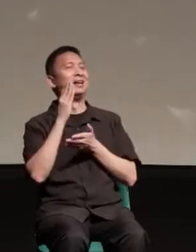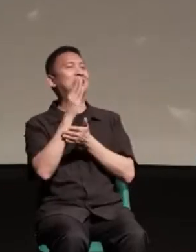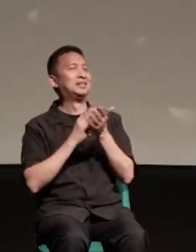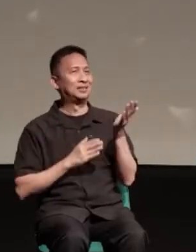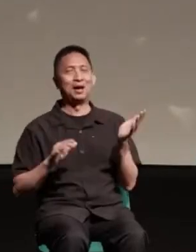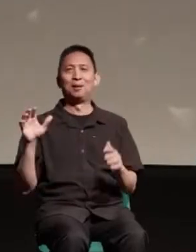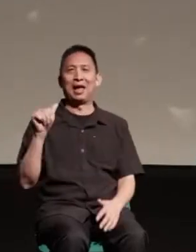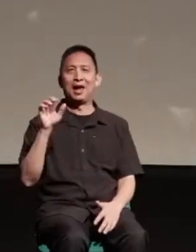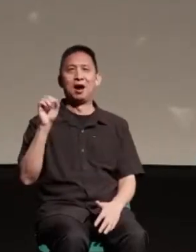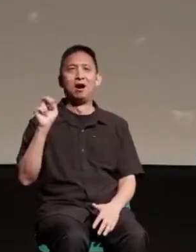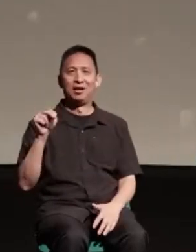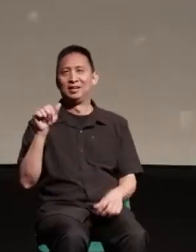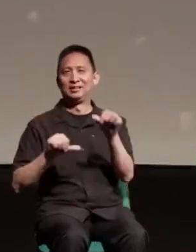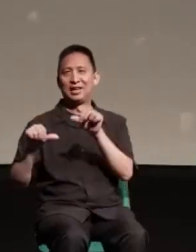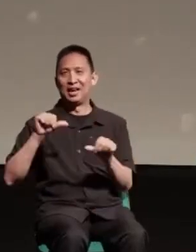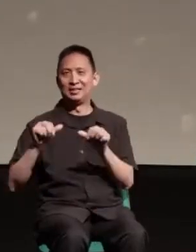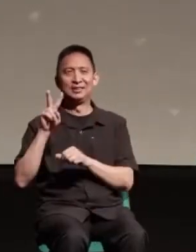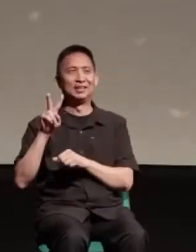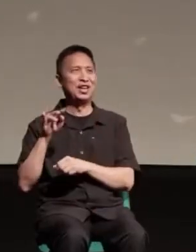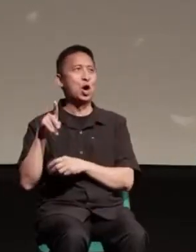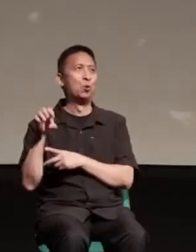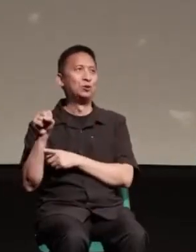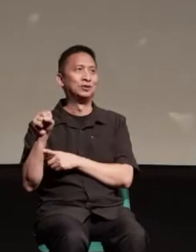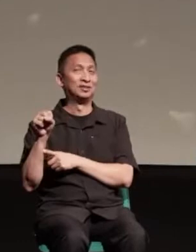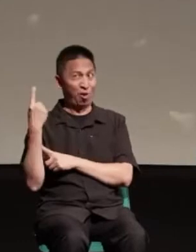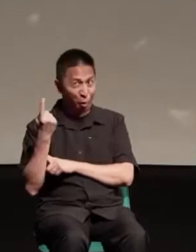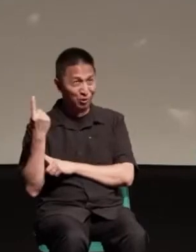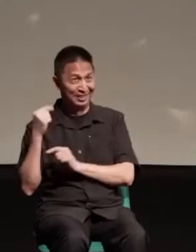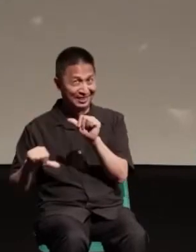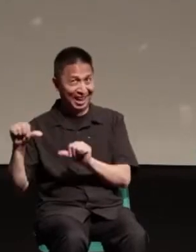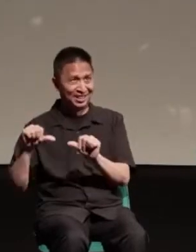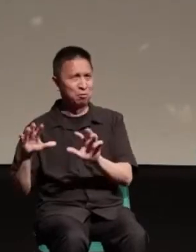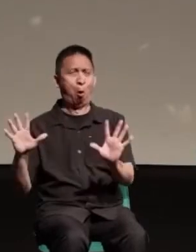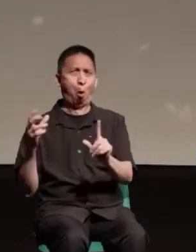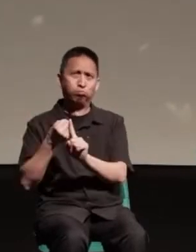science videos on YouTube, but it's not just science videos as well.